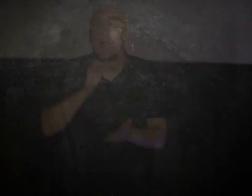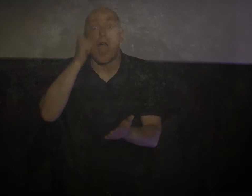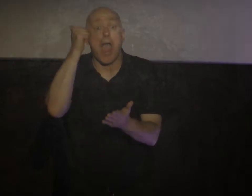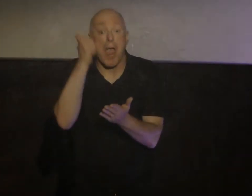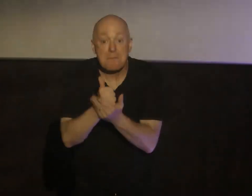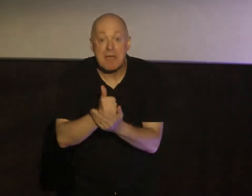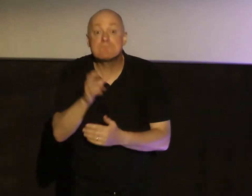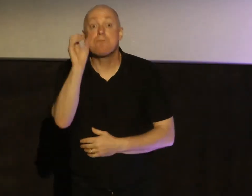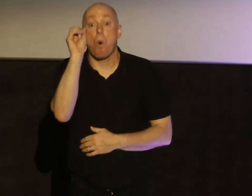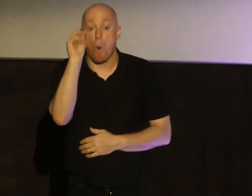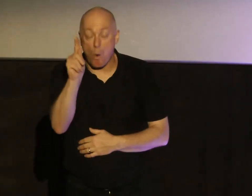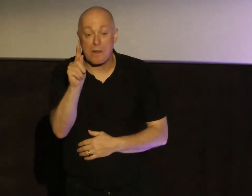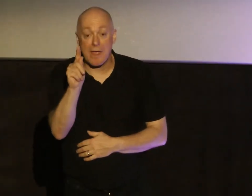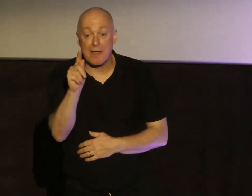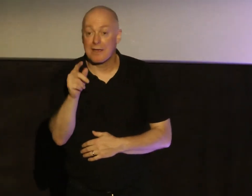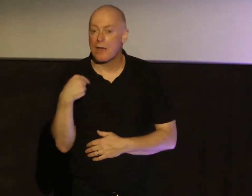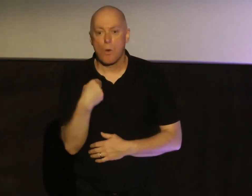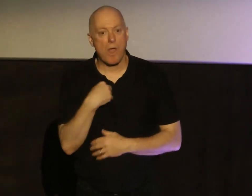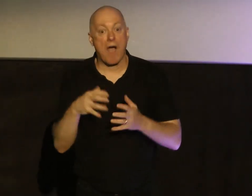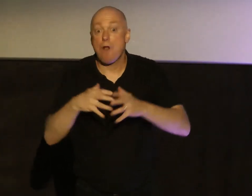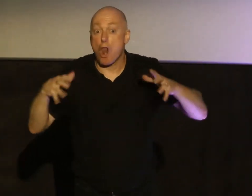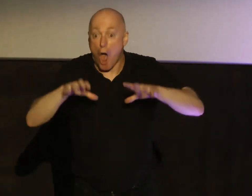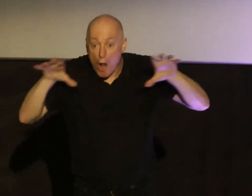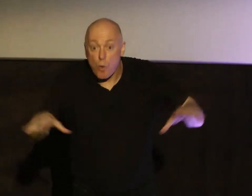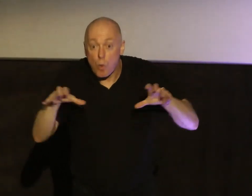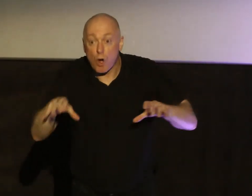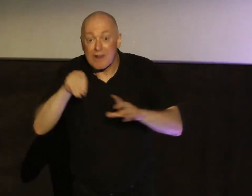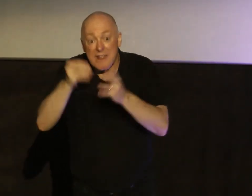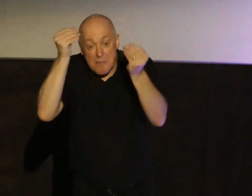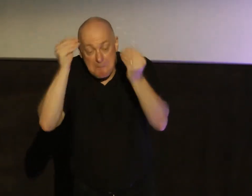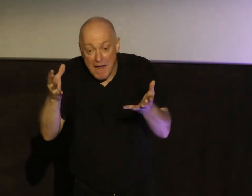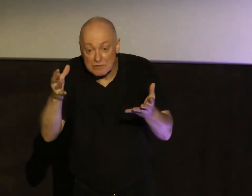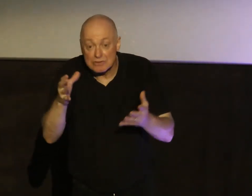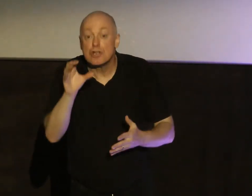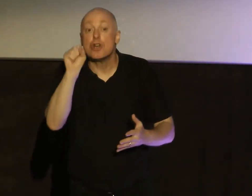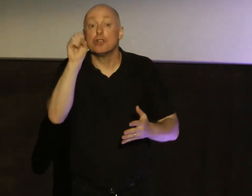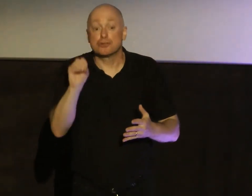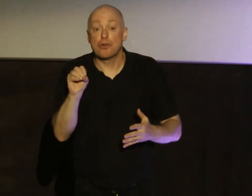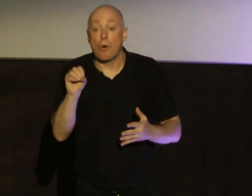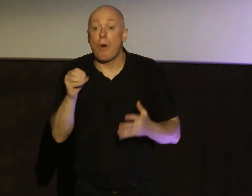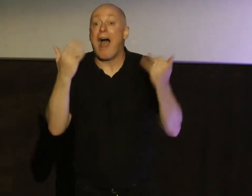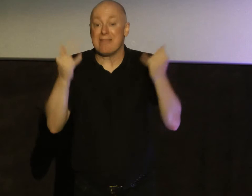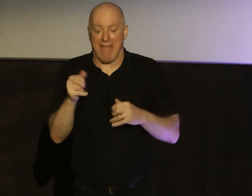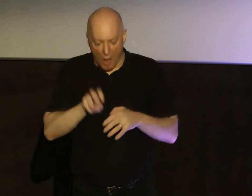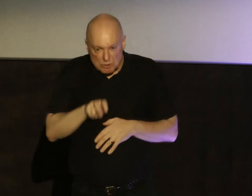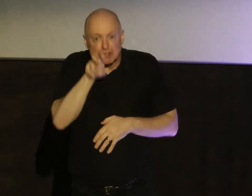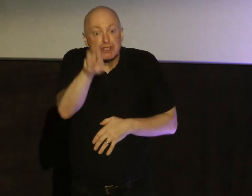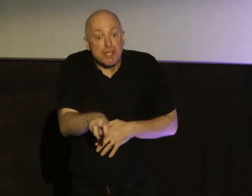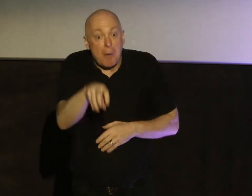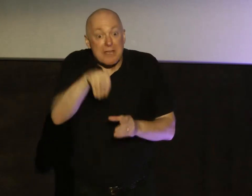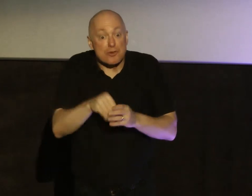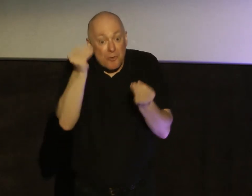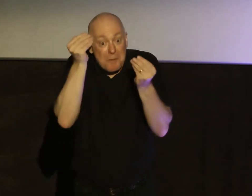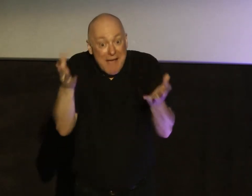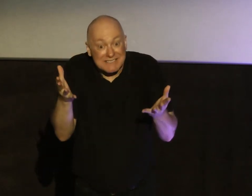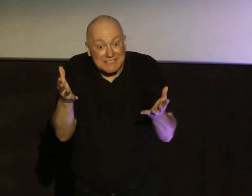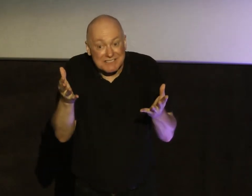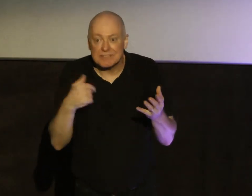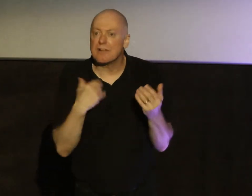So we have a lot of work today in our message, so we're going to jump right in, but I just want to give us a